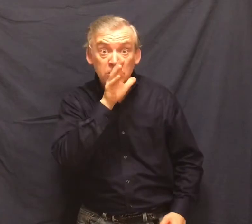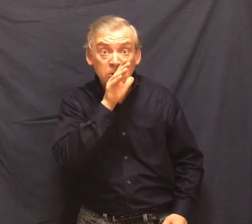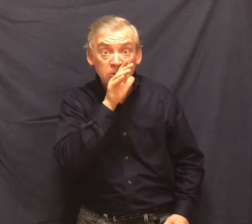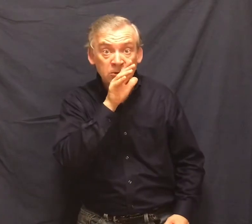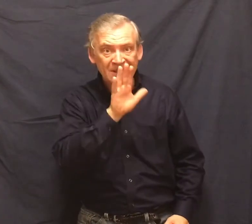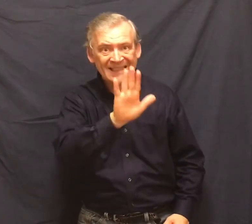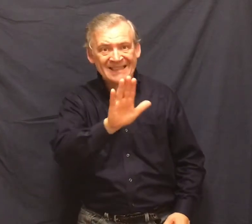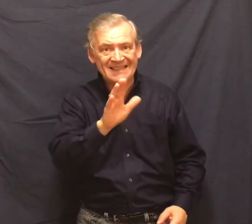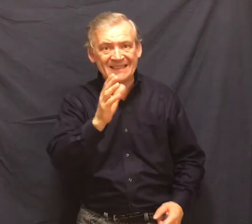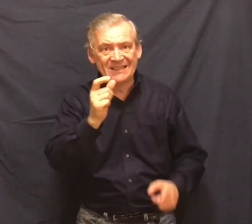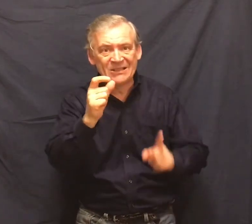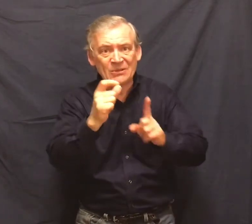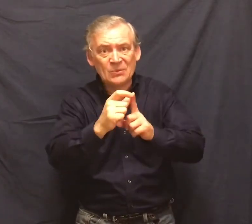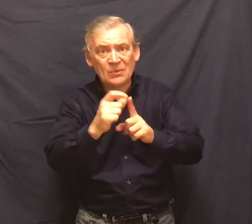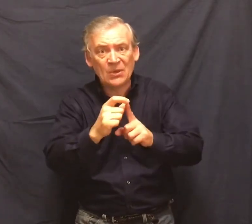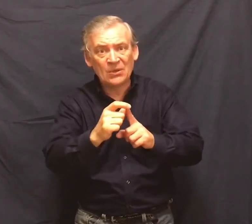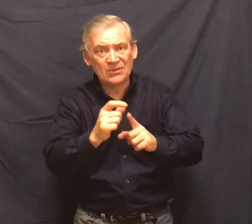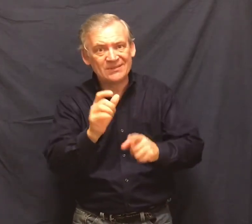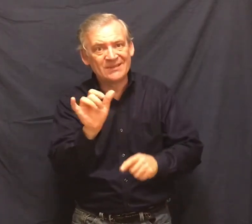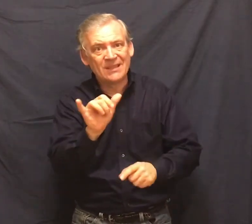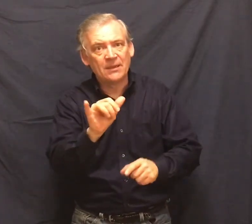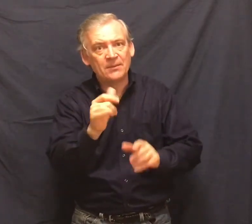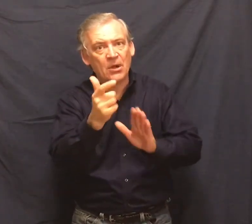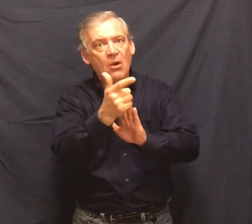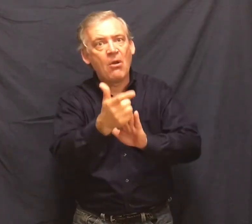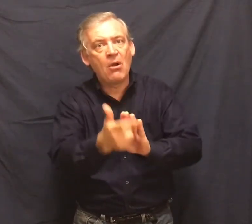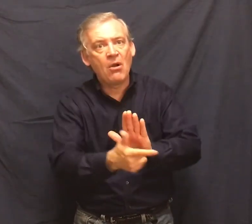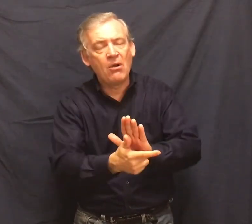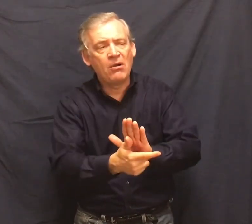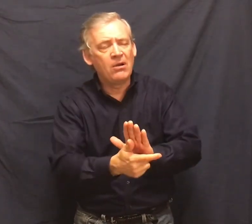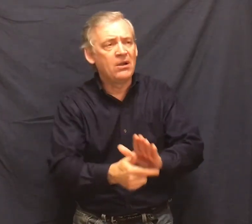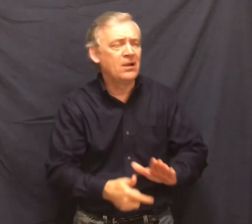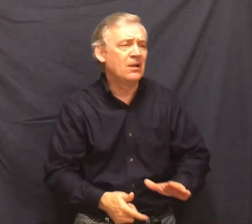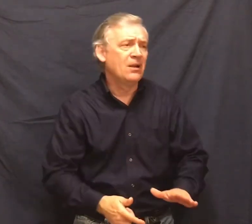Maybe it'd hurt him, he suggested. I don't mind taking care of him.